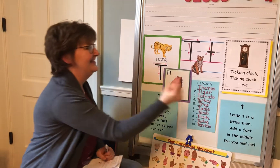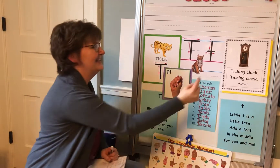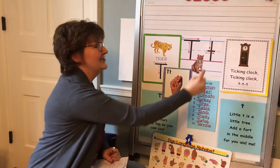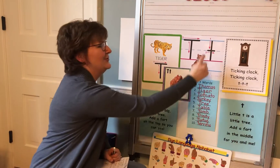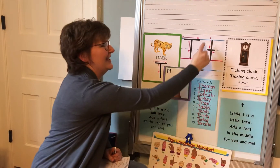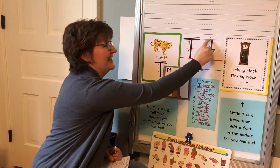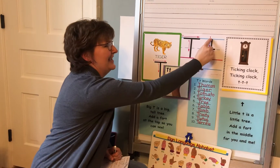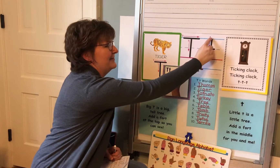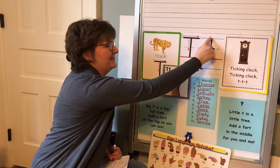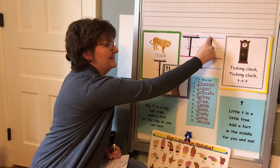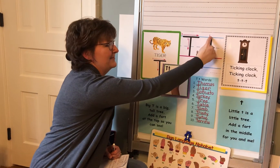Let's do that again.